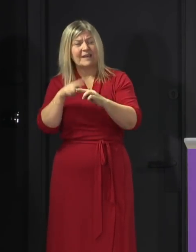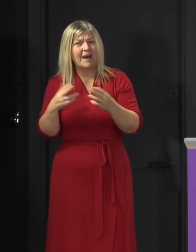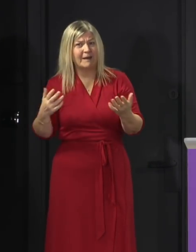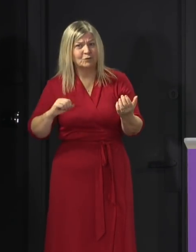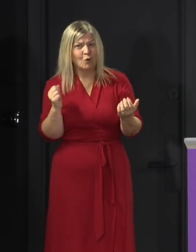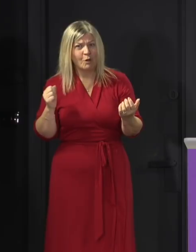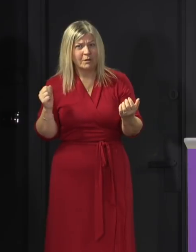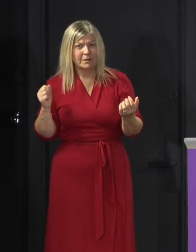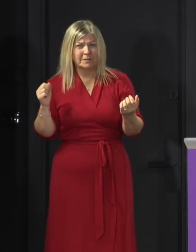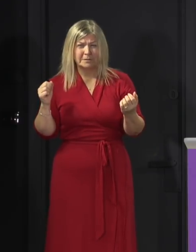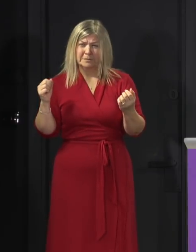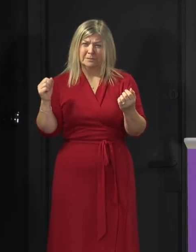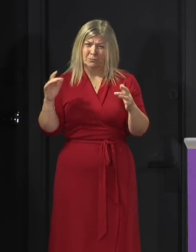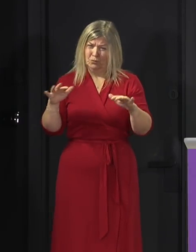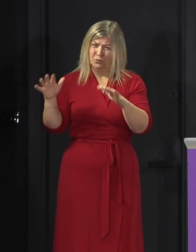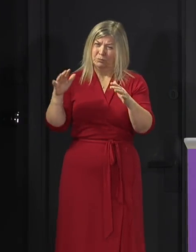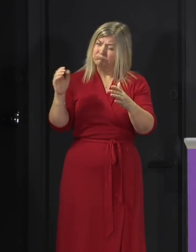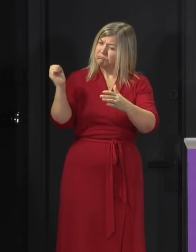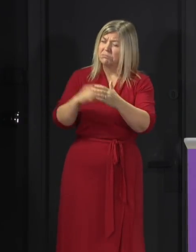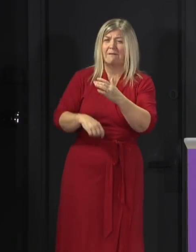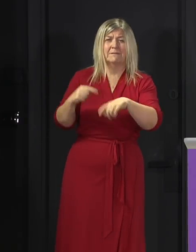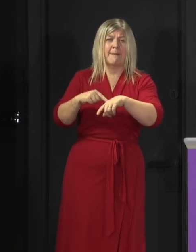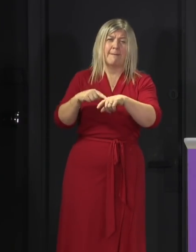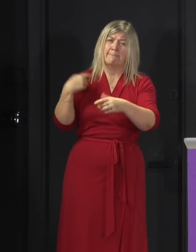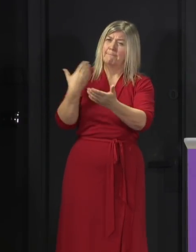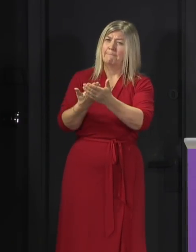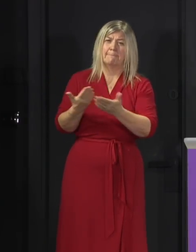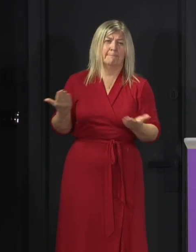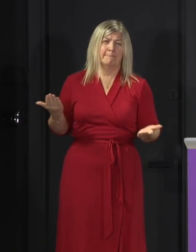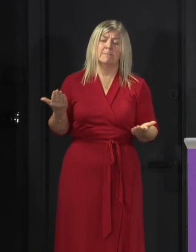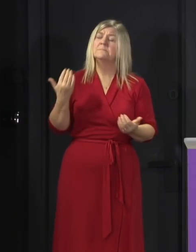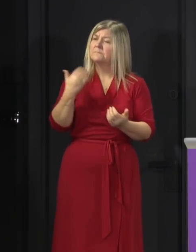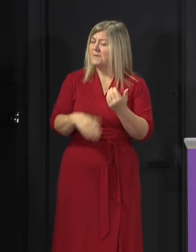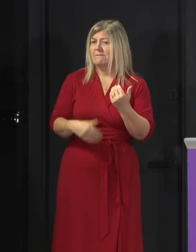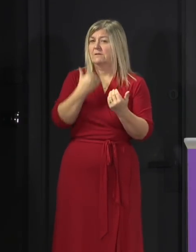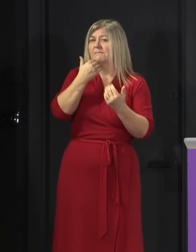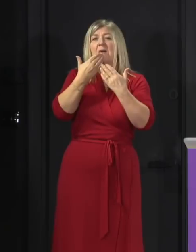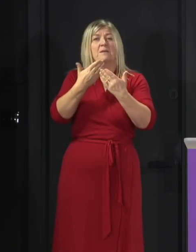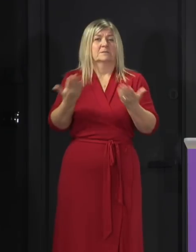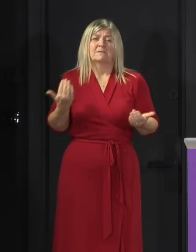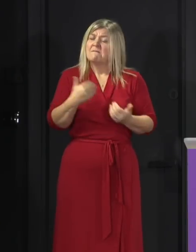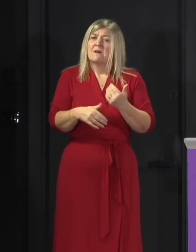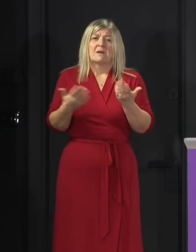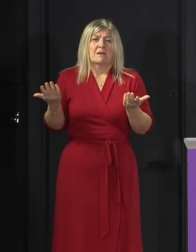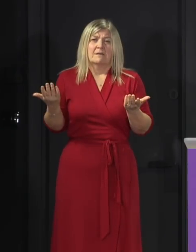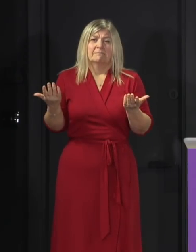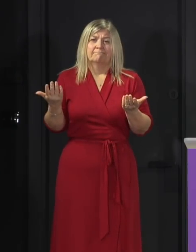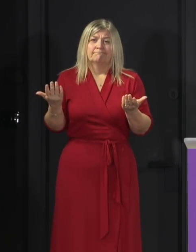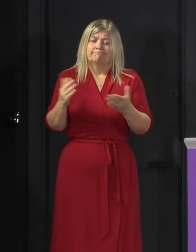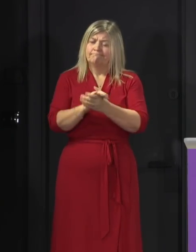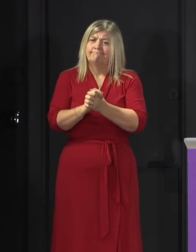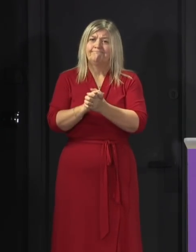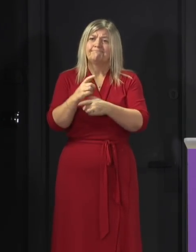whole host of other professions, have all had a really tough year, and we can never thank them enough. I think all of us recognise, and